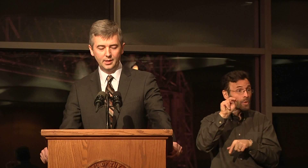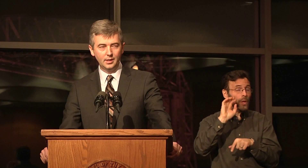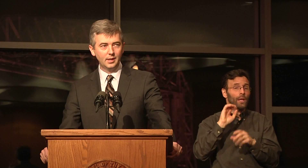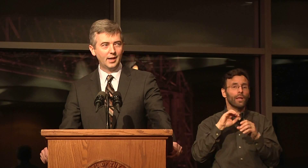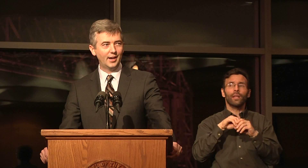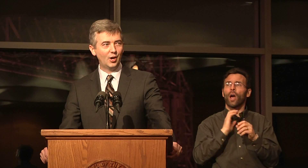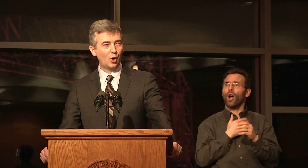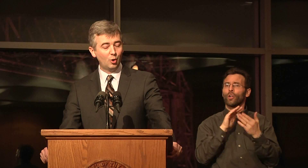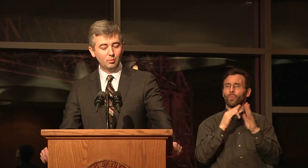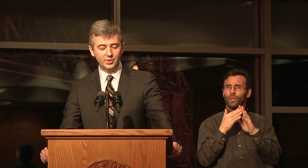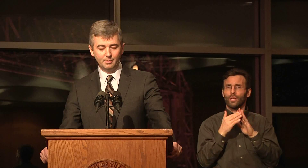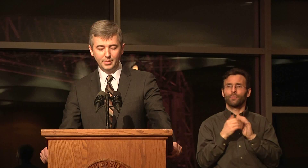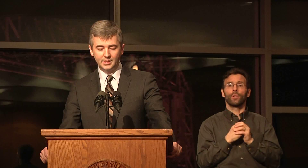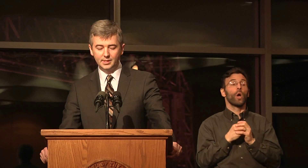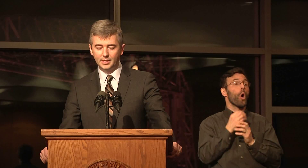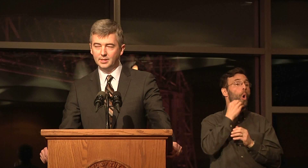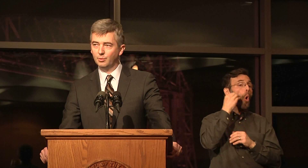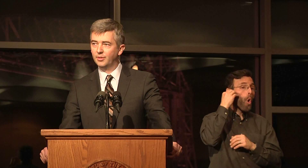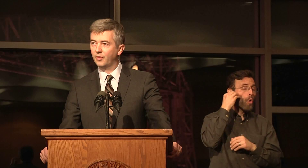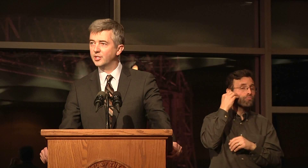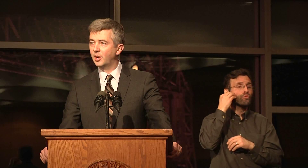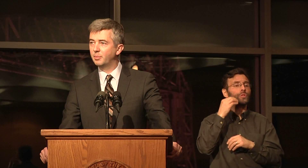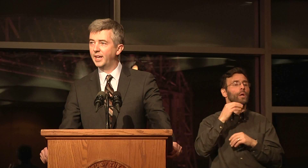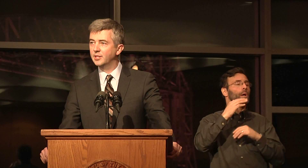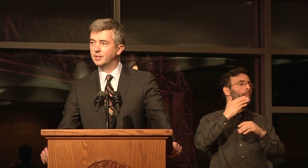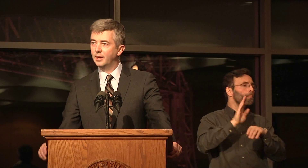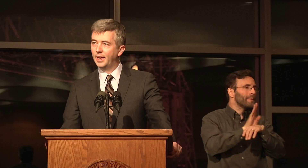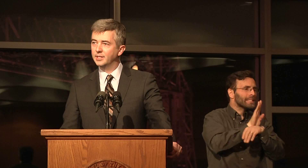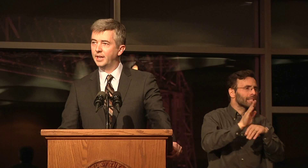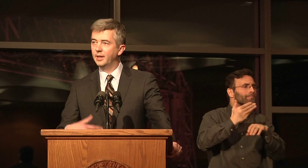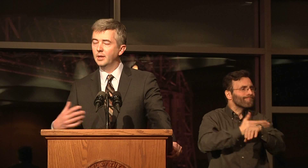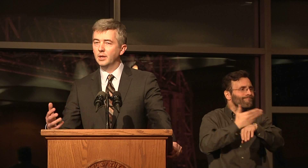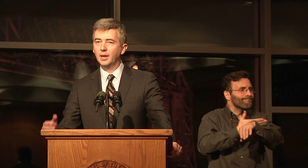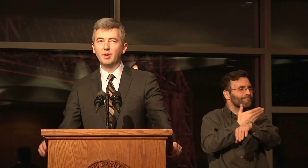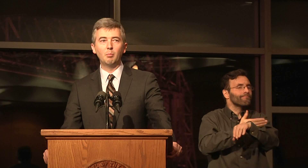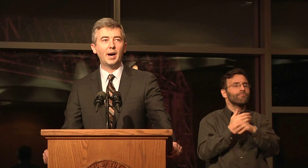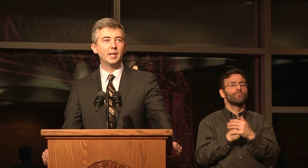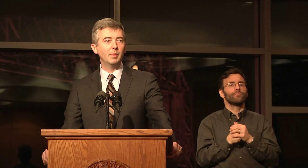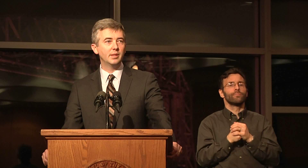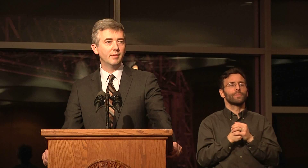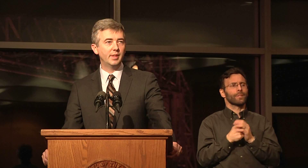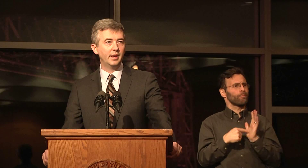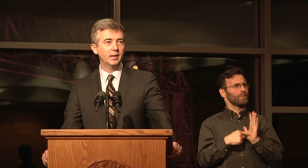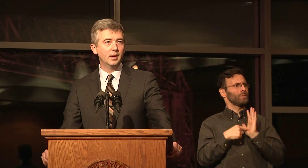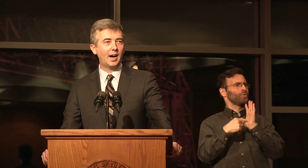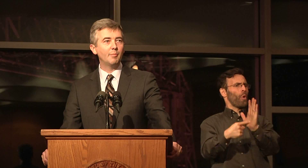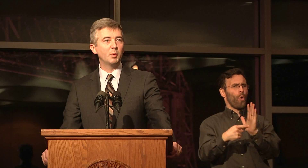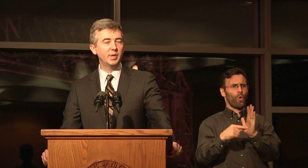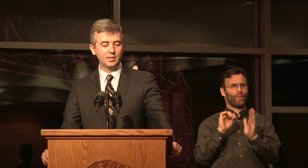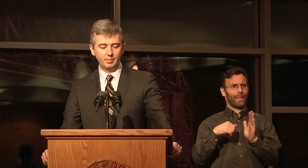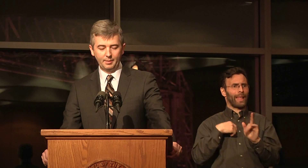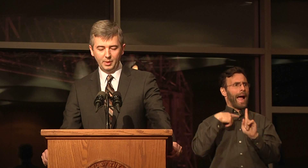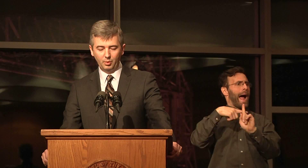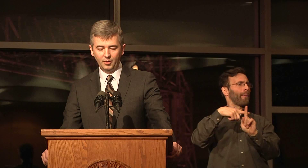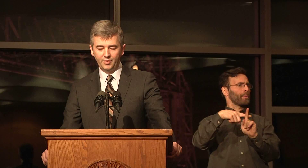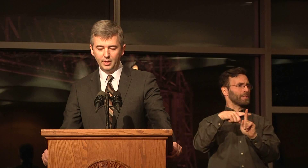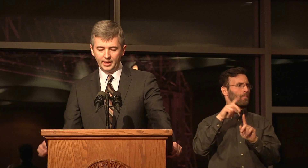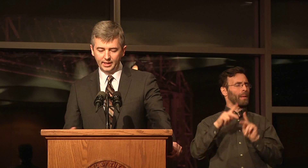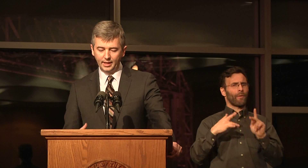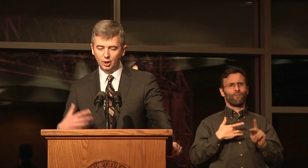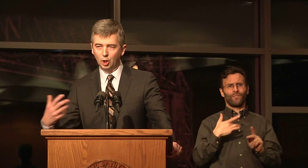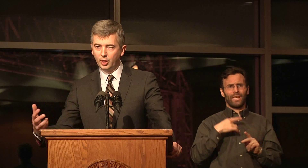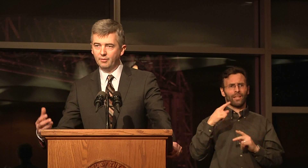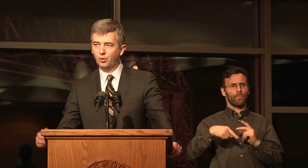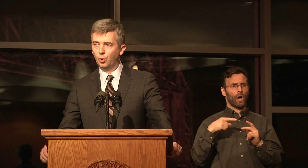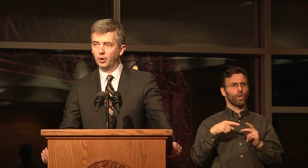in our community, homes and businesses with fresh updates as a kind of embodiment of the optimism that people are